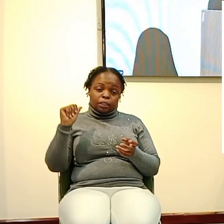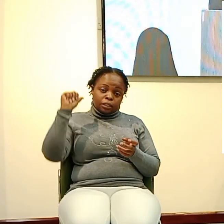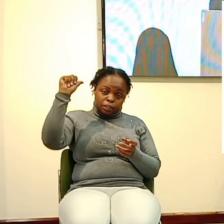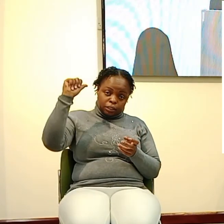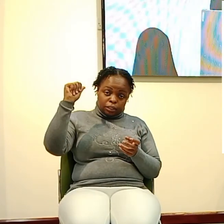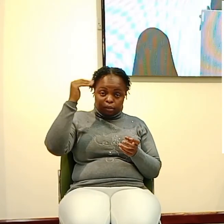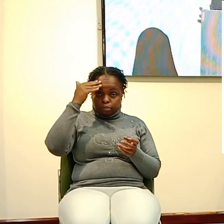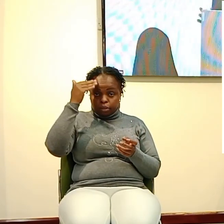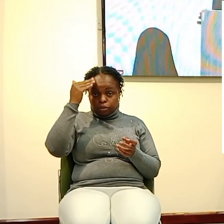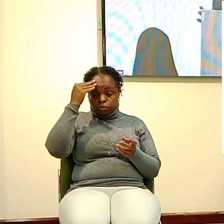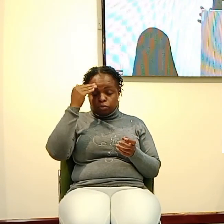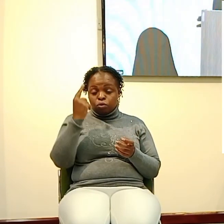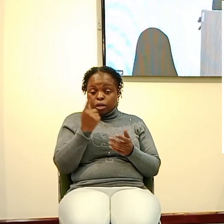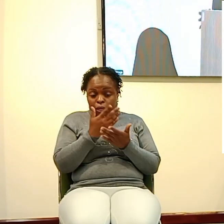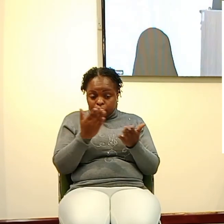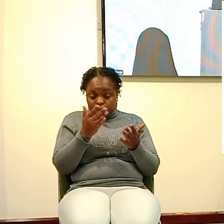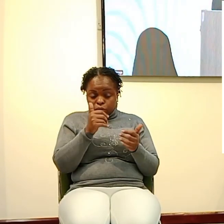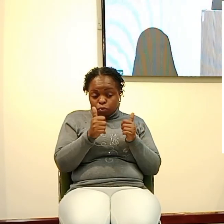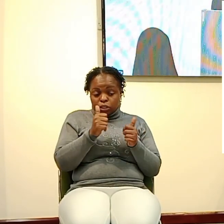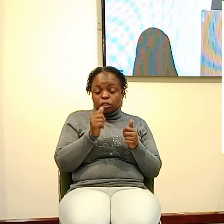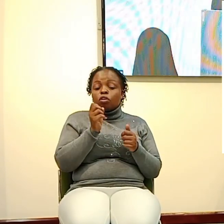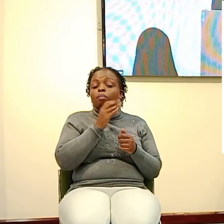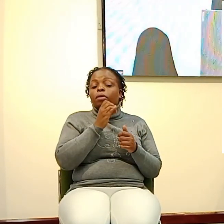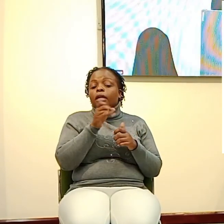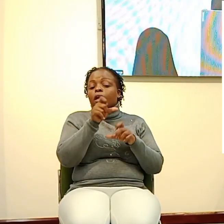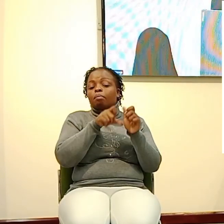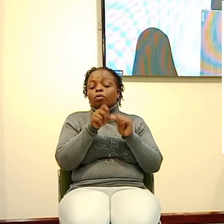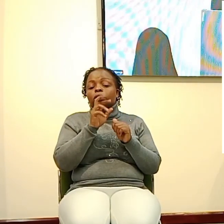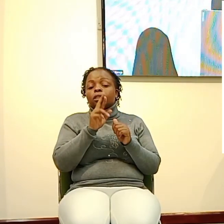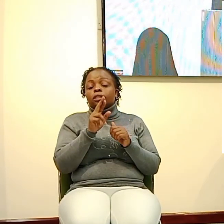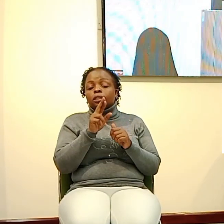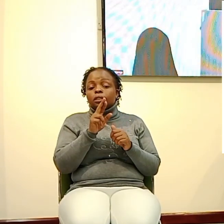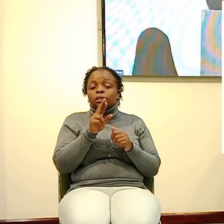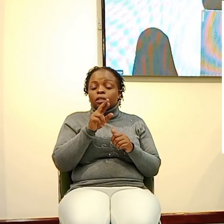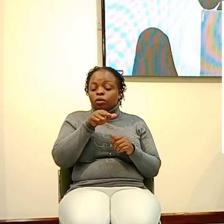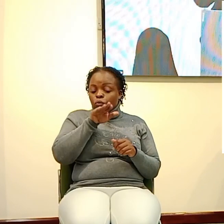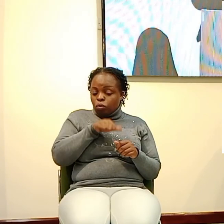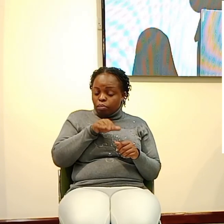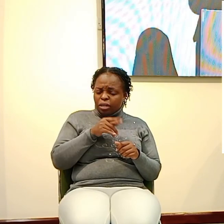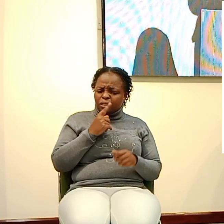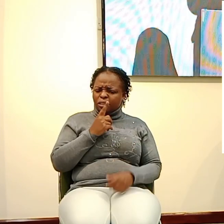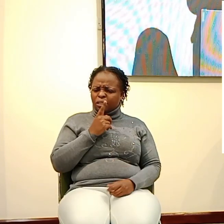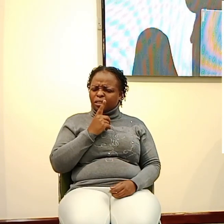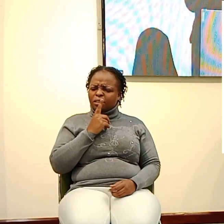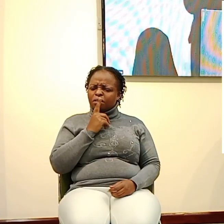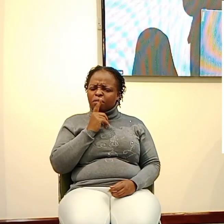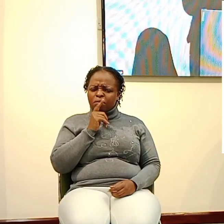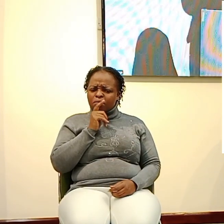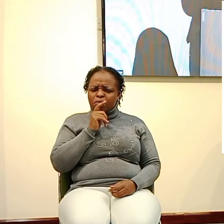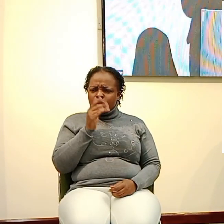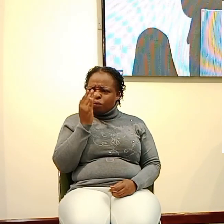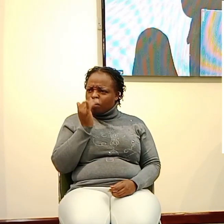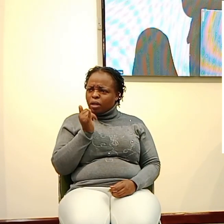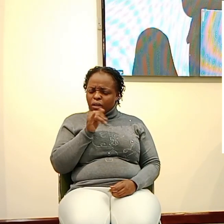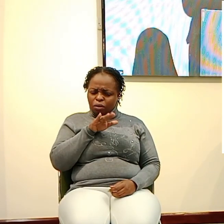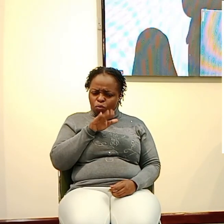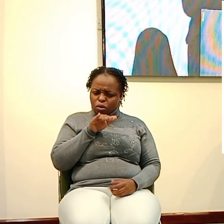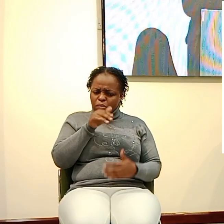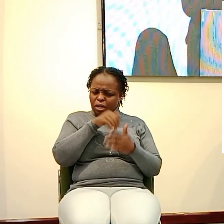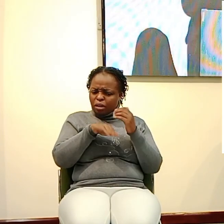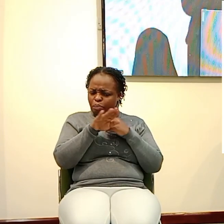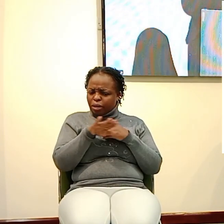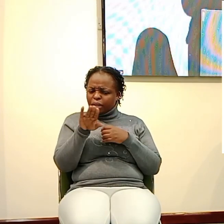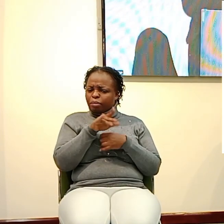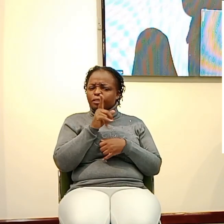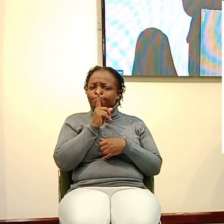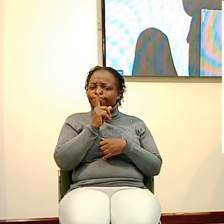I know one of the things they complained about were women, because they said, how come women in parliament were so silent when